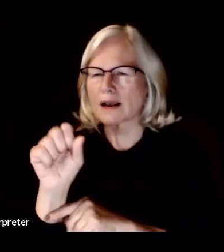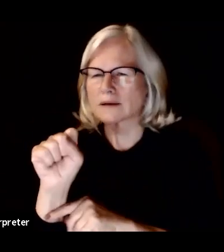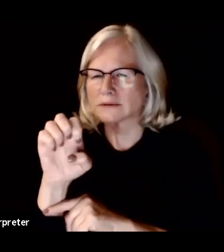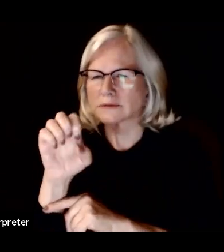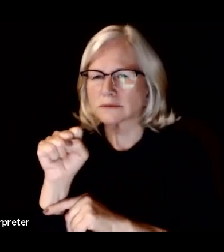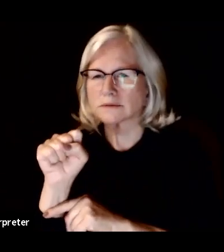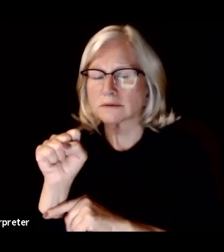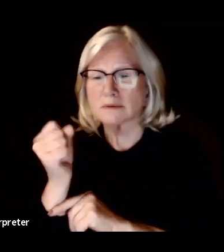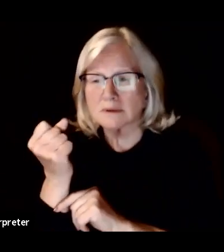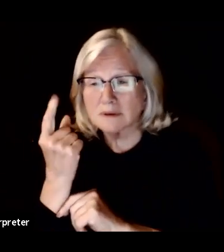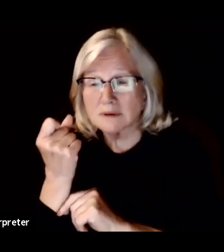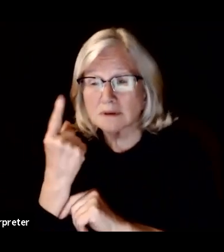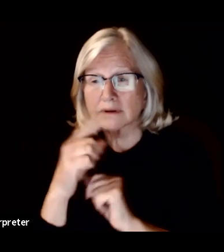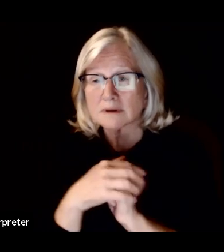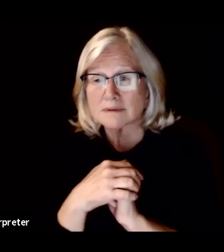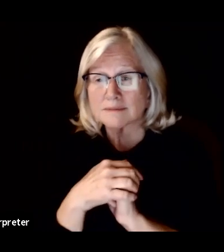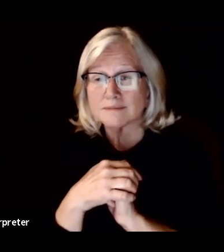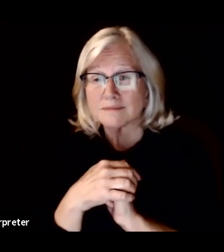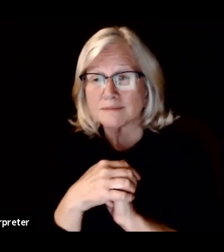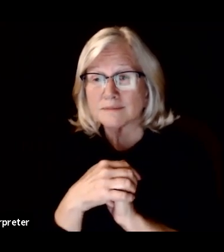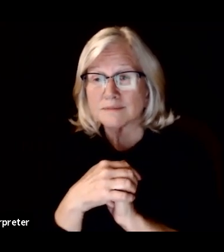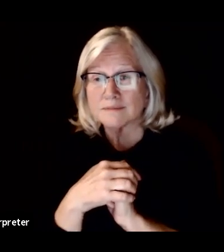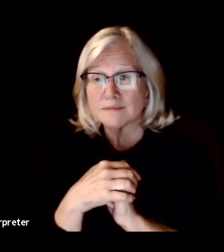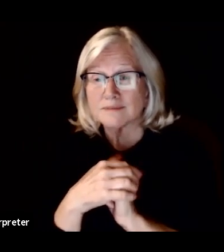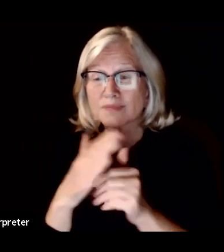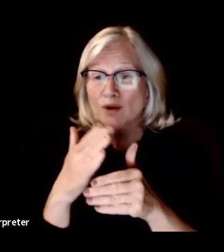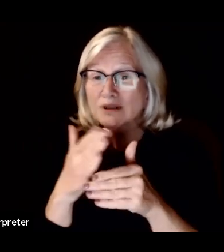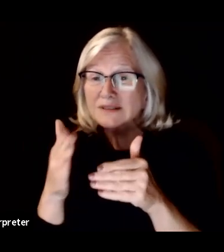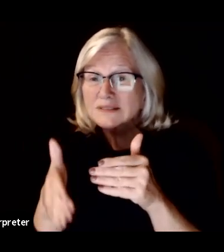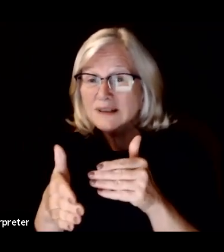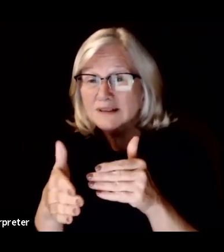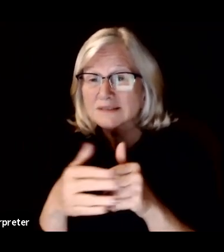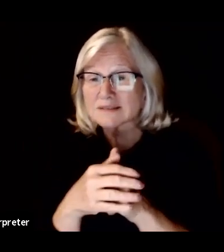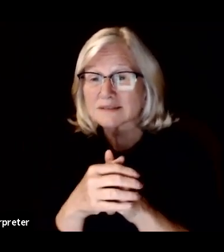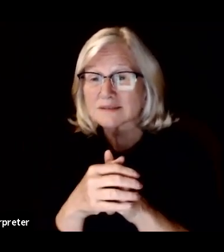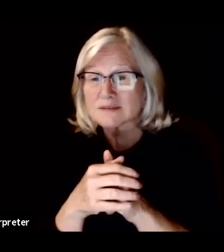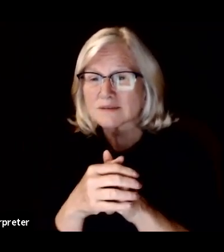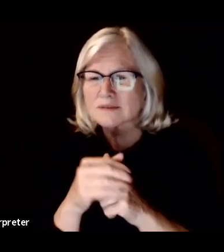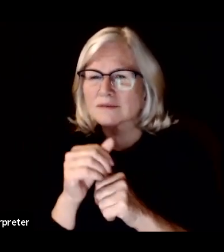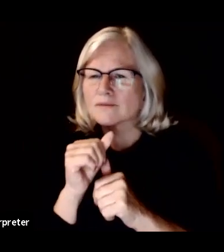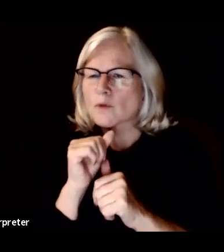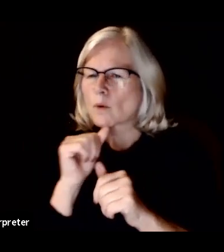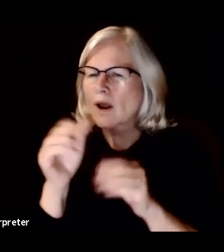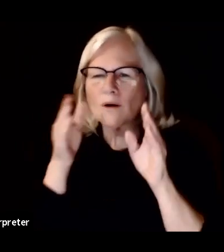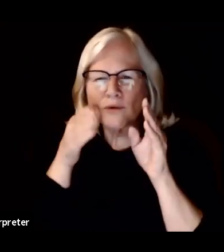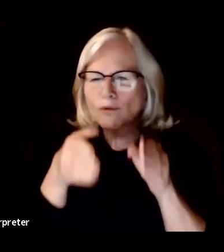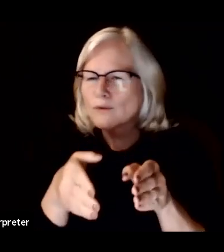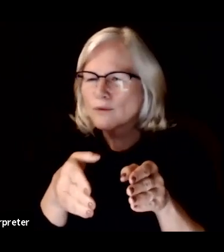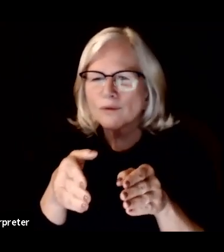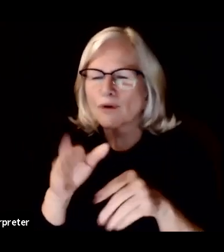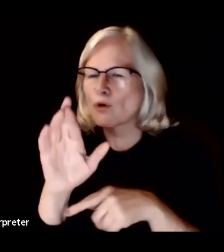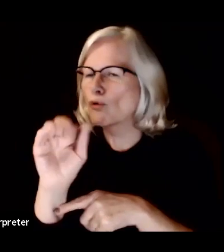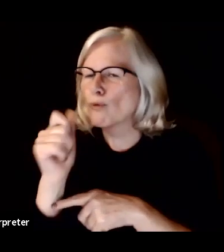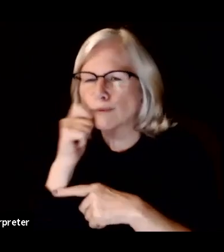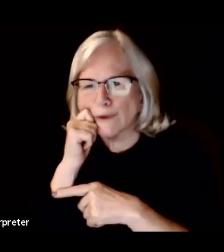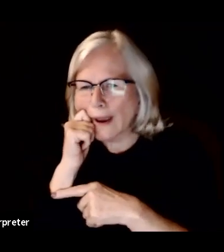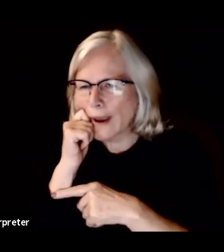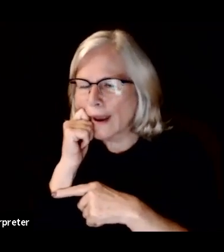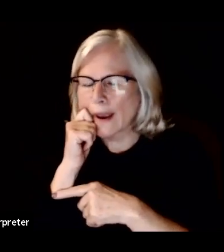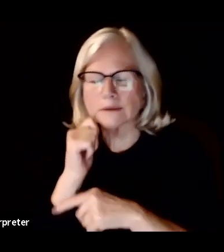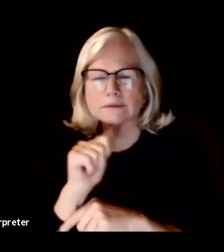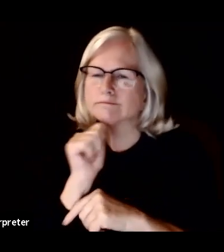you were not, looked at by race, ethnicity, but we're not surprised by what's being